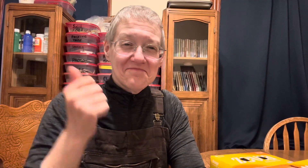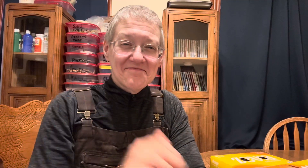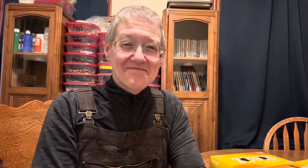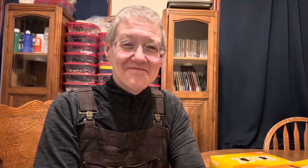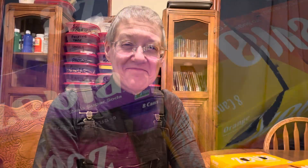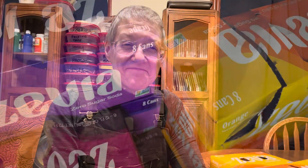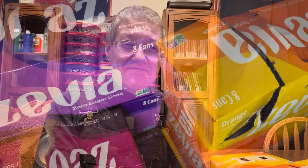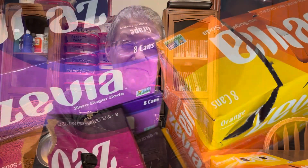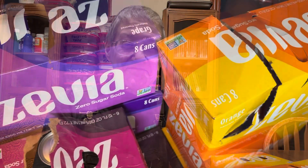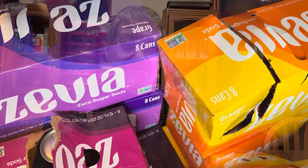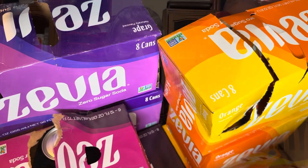from Amazon.